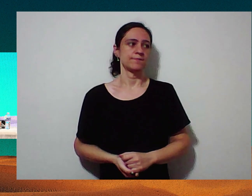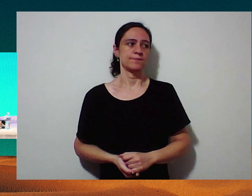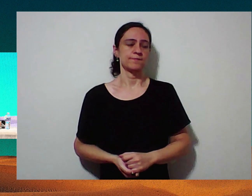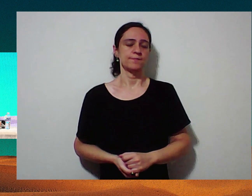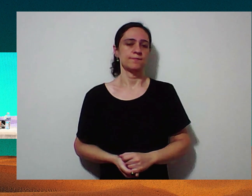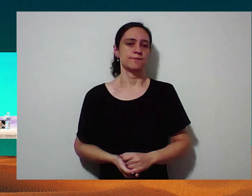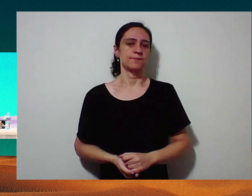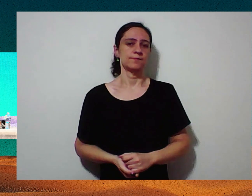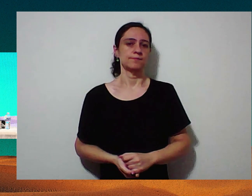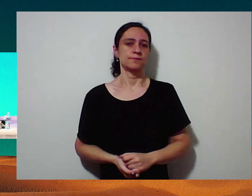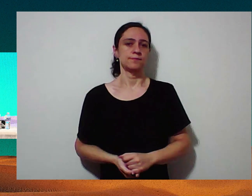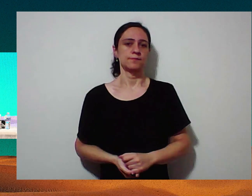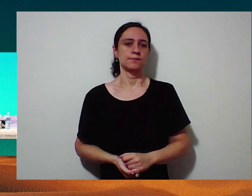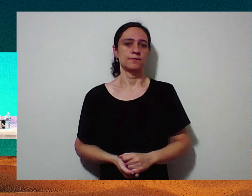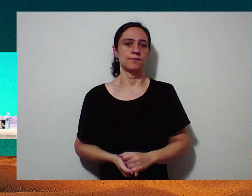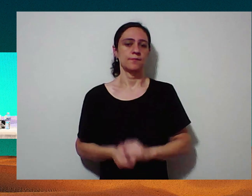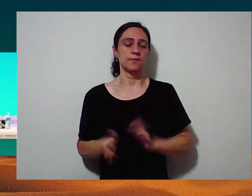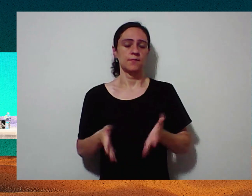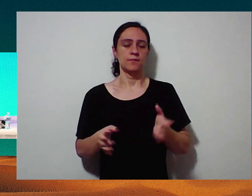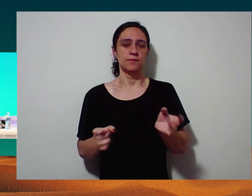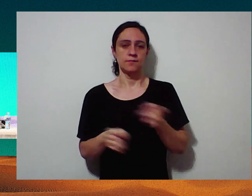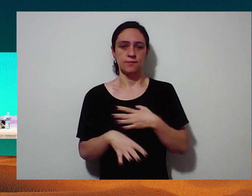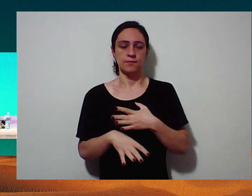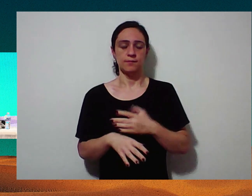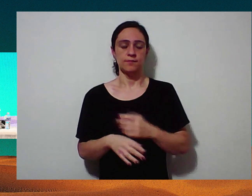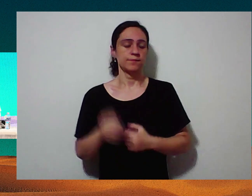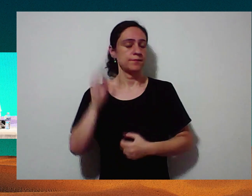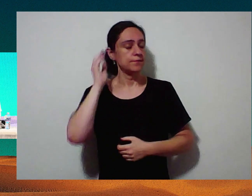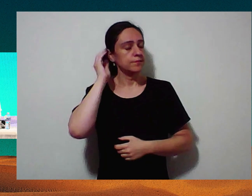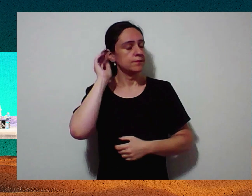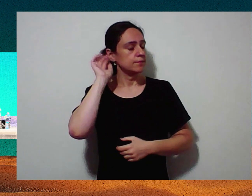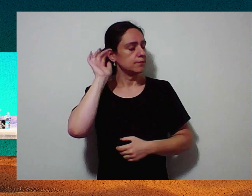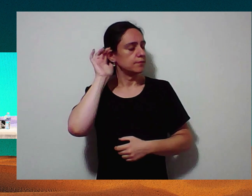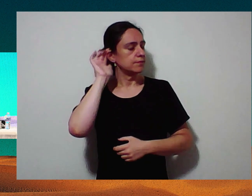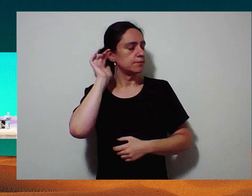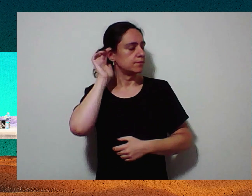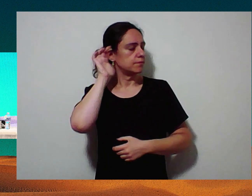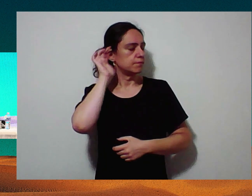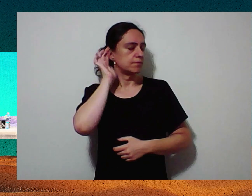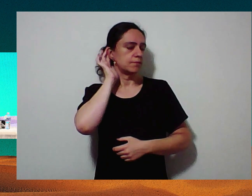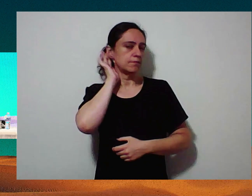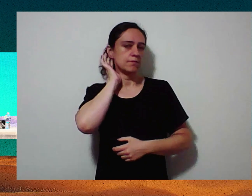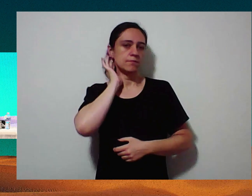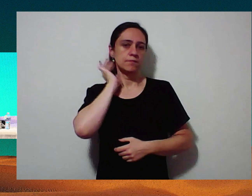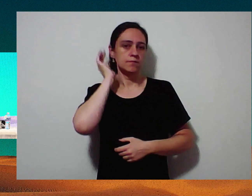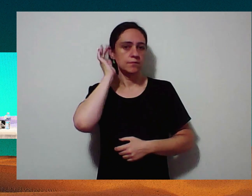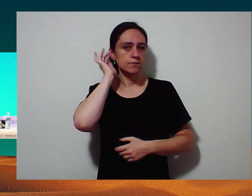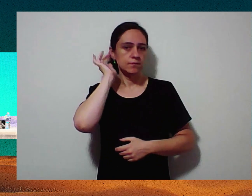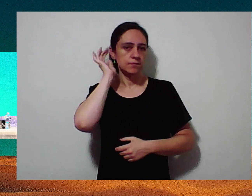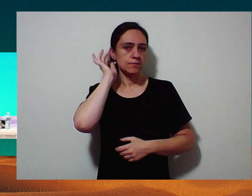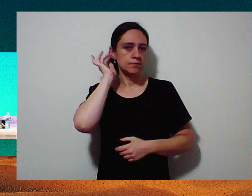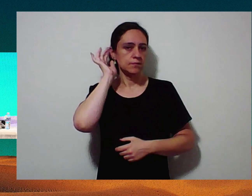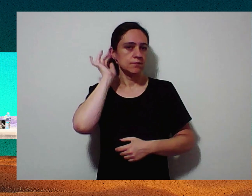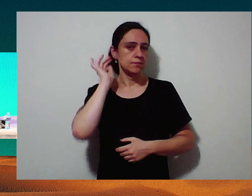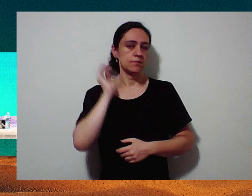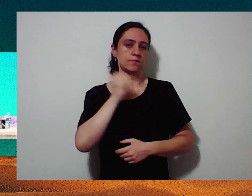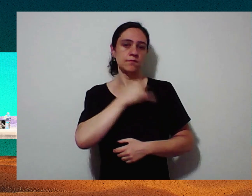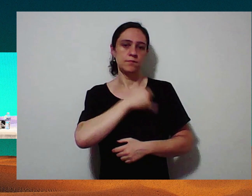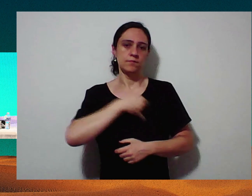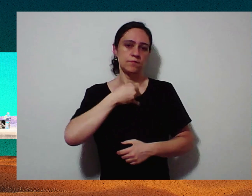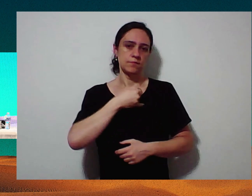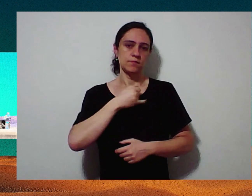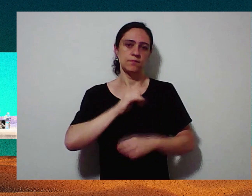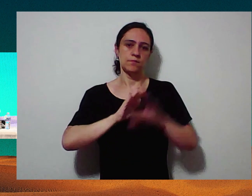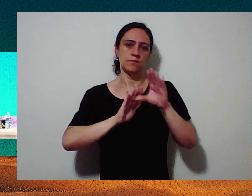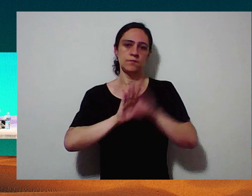Deixa eu terminar ali, vamos lá terminar. Let me conclude. Senhor Jesus. Lord Jesus, João 5. John 5. João 5, vamos